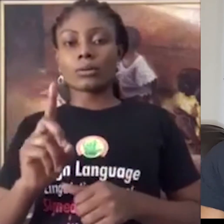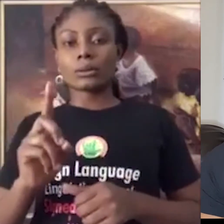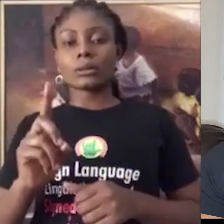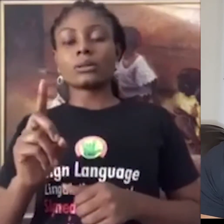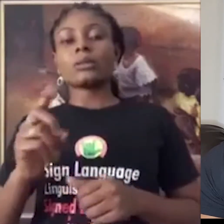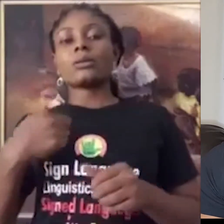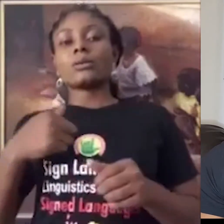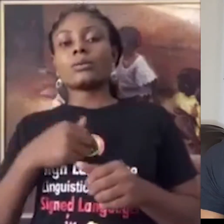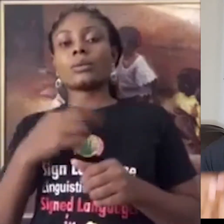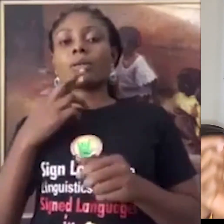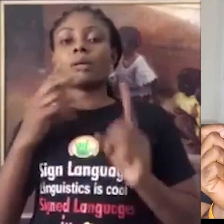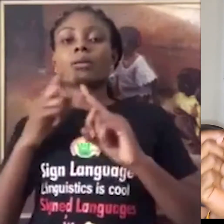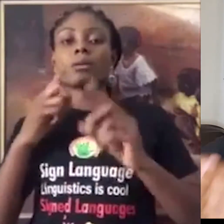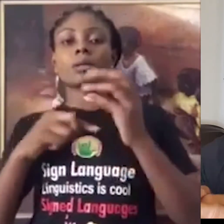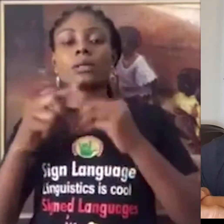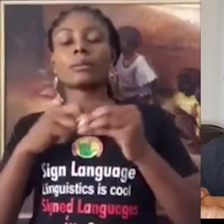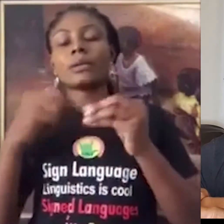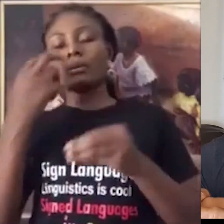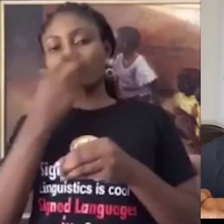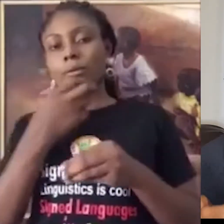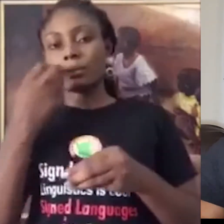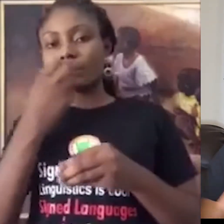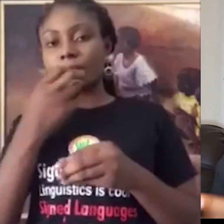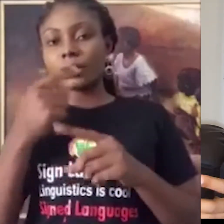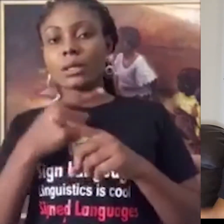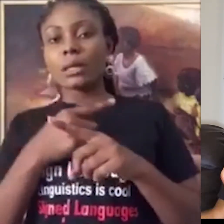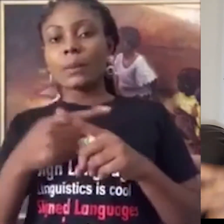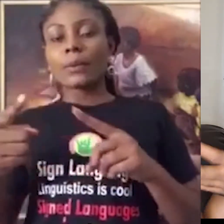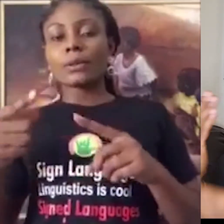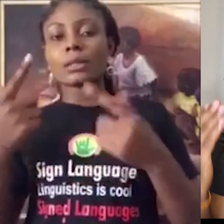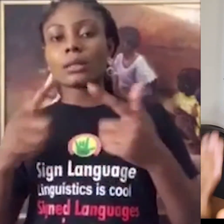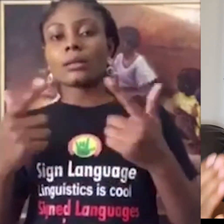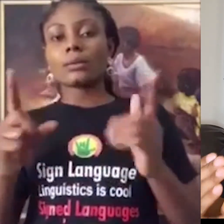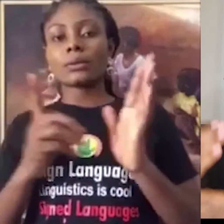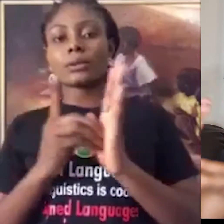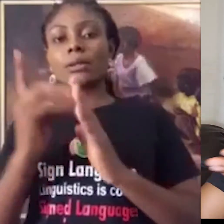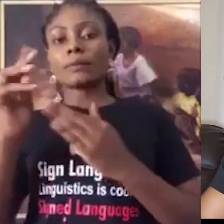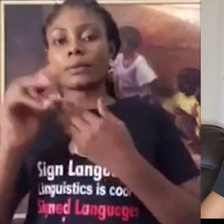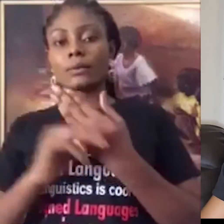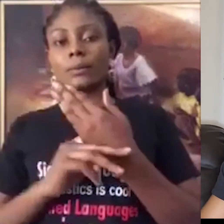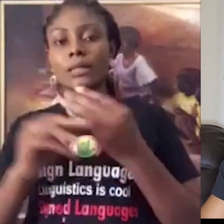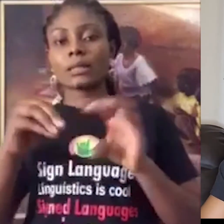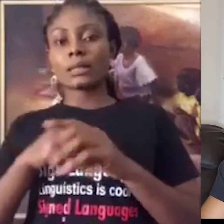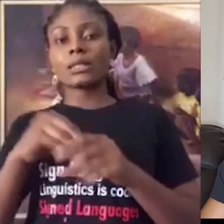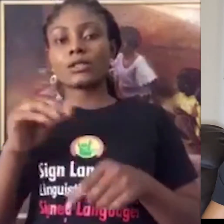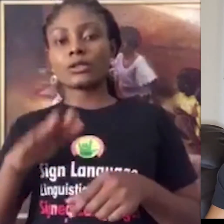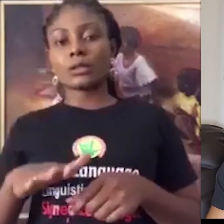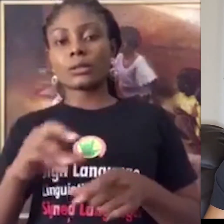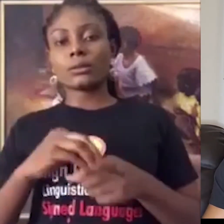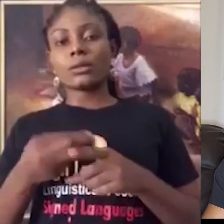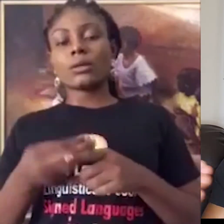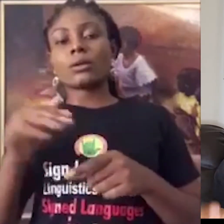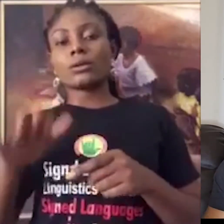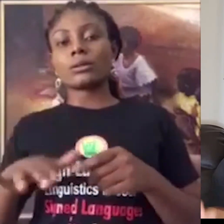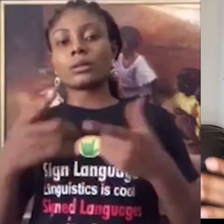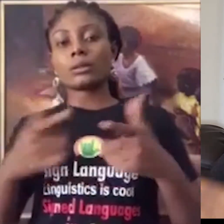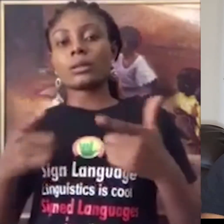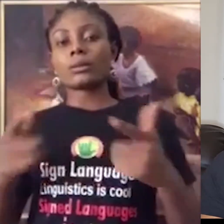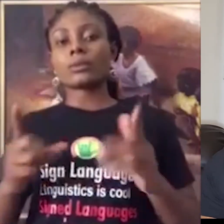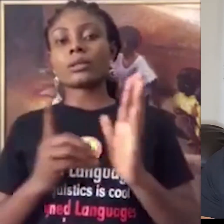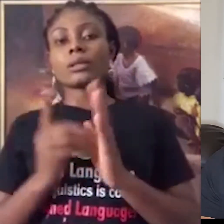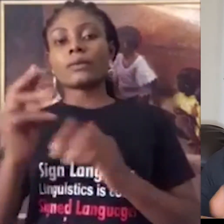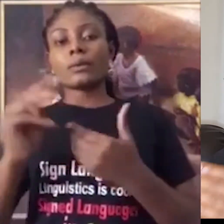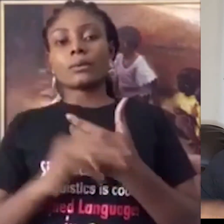we are talking about speech. But language development in child or child